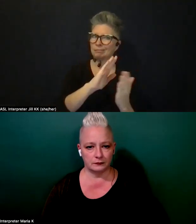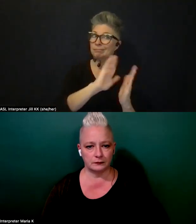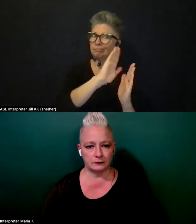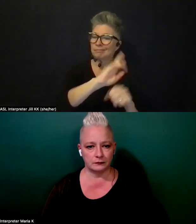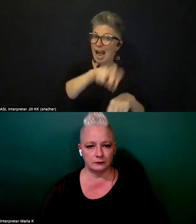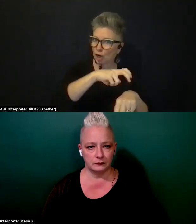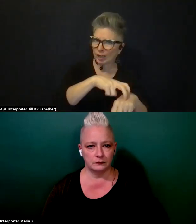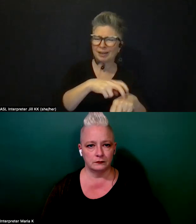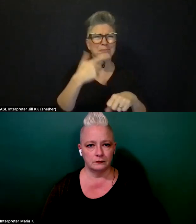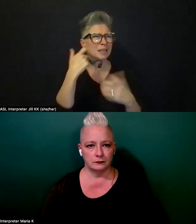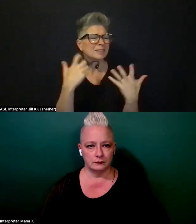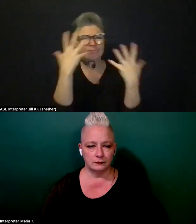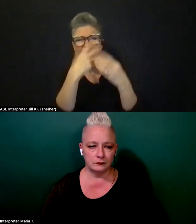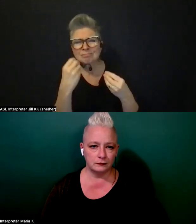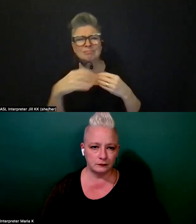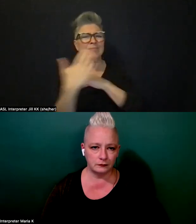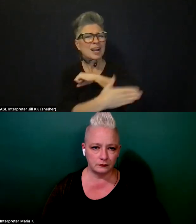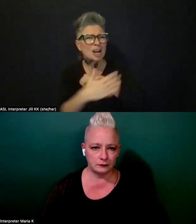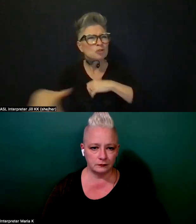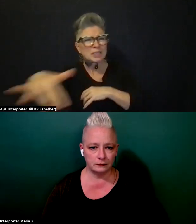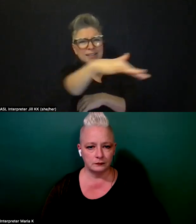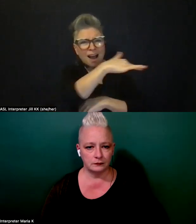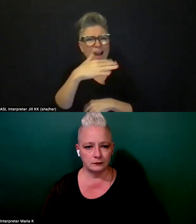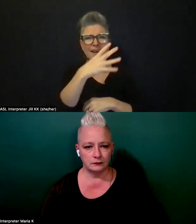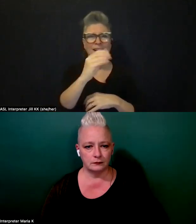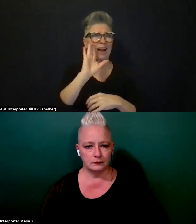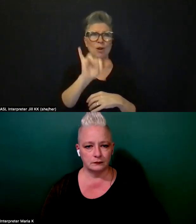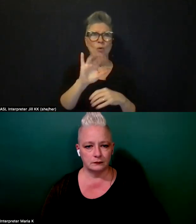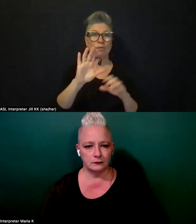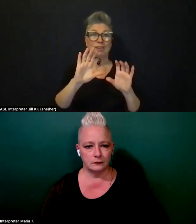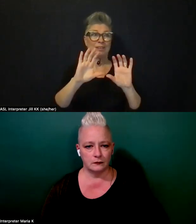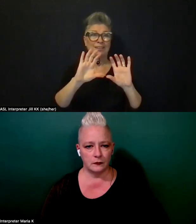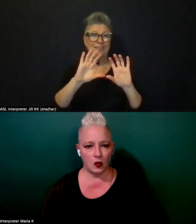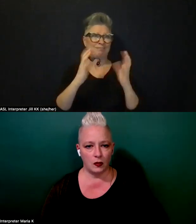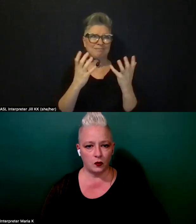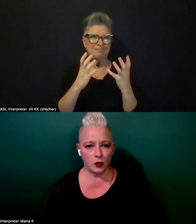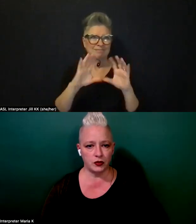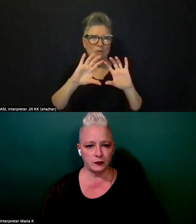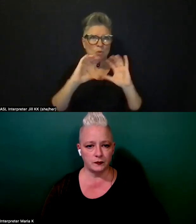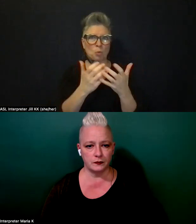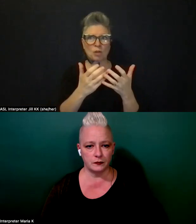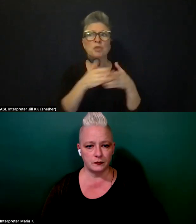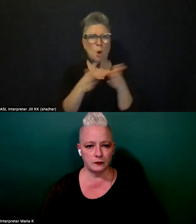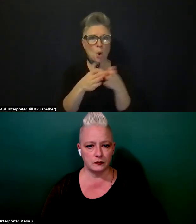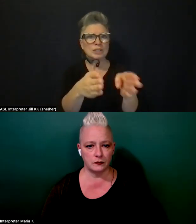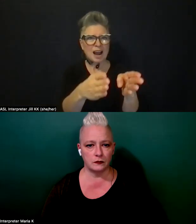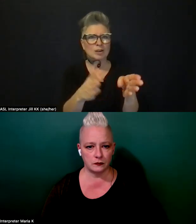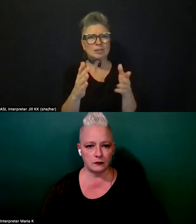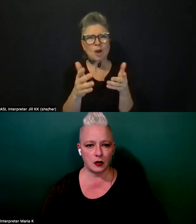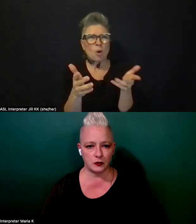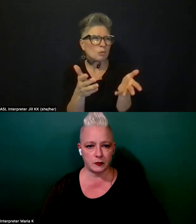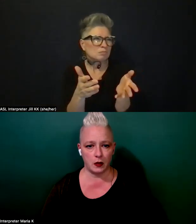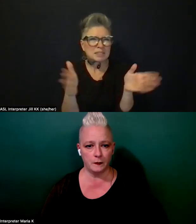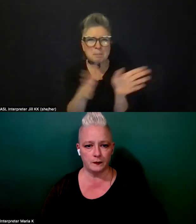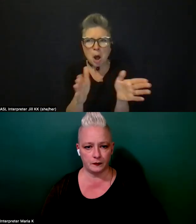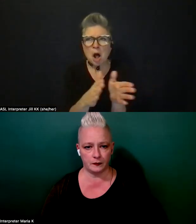the countryside. I know the roads are so small, but it seems like a better life than